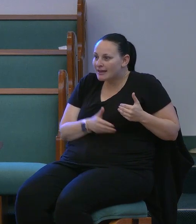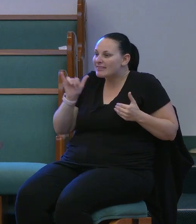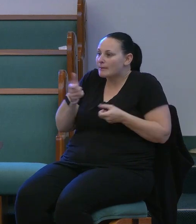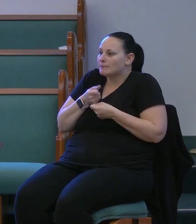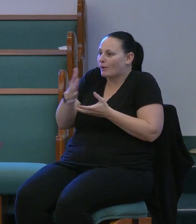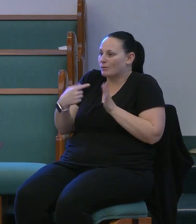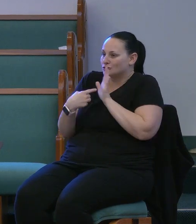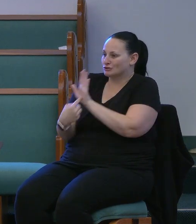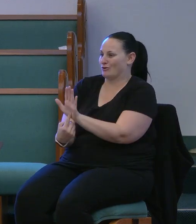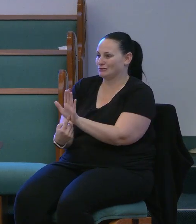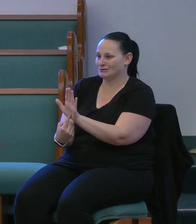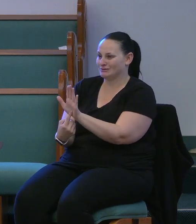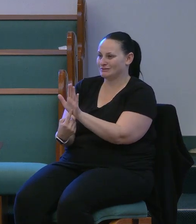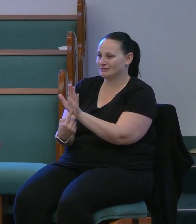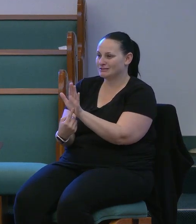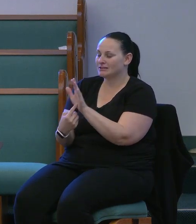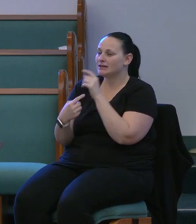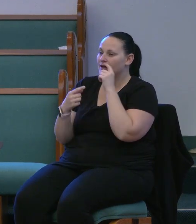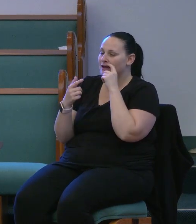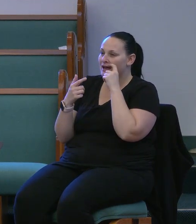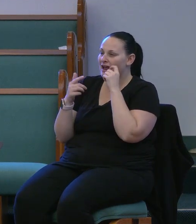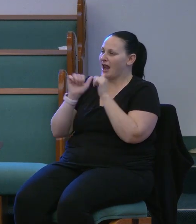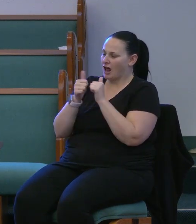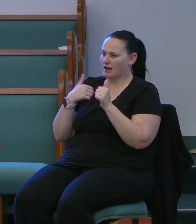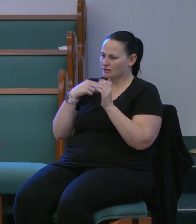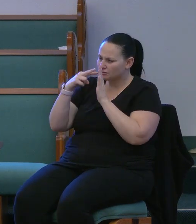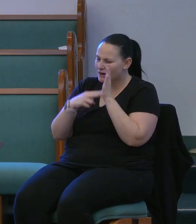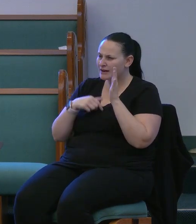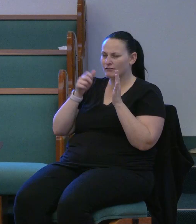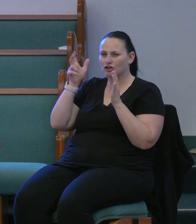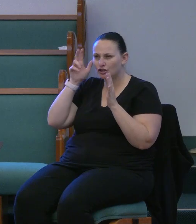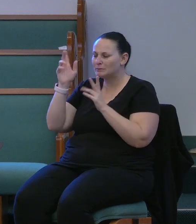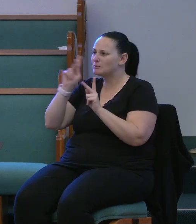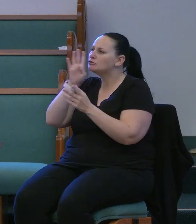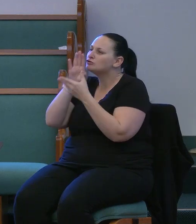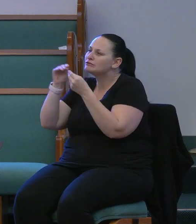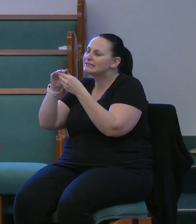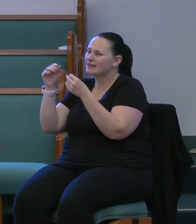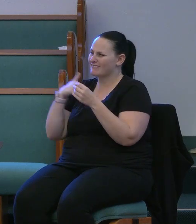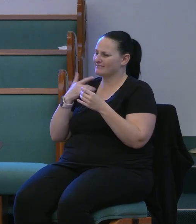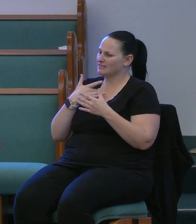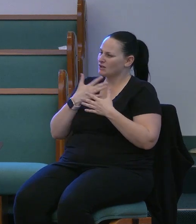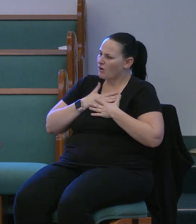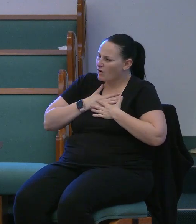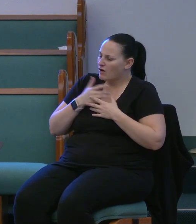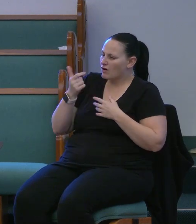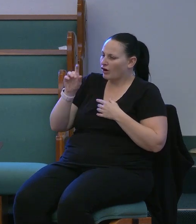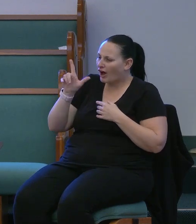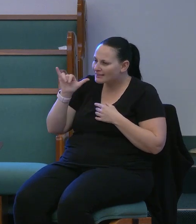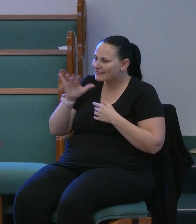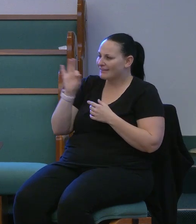that. And as I read it and as I've heard it read, it feels so godly and faithful to